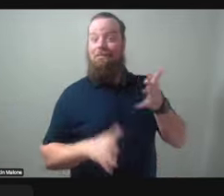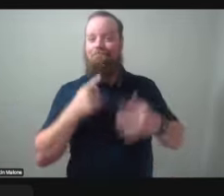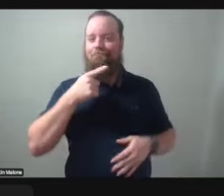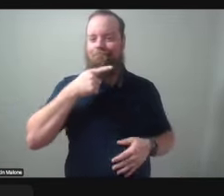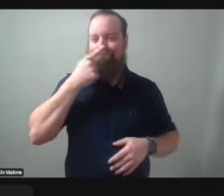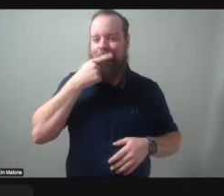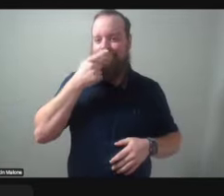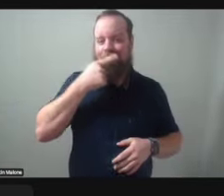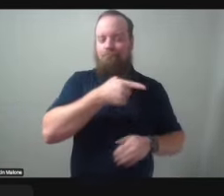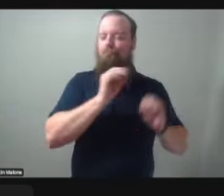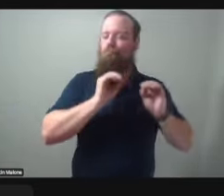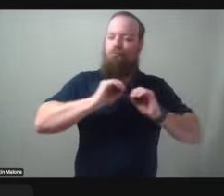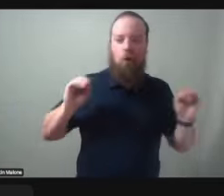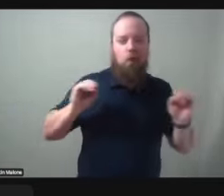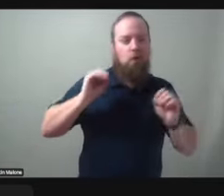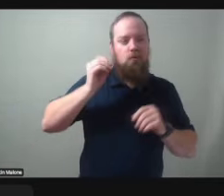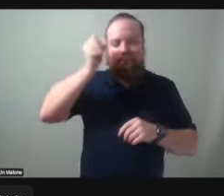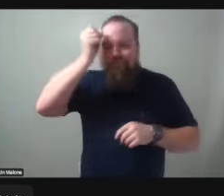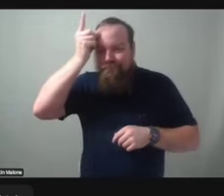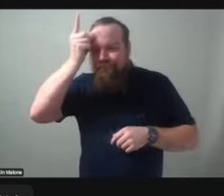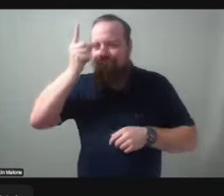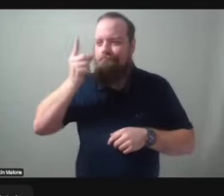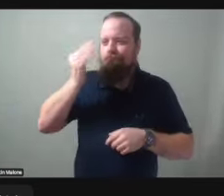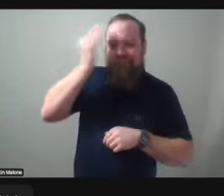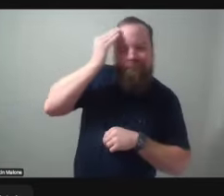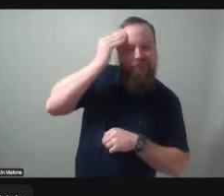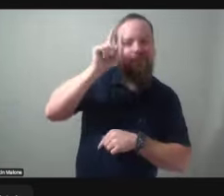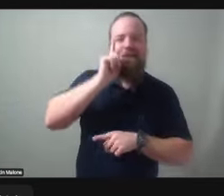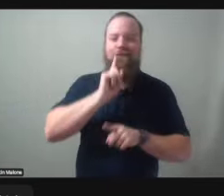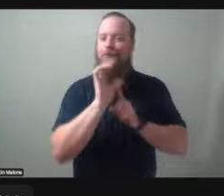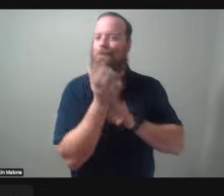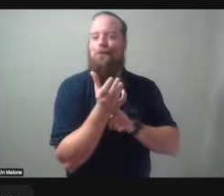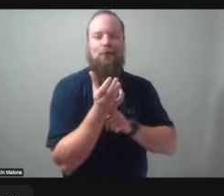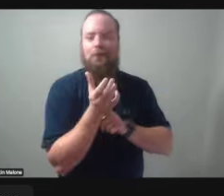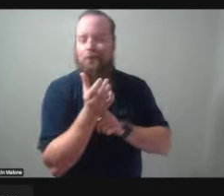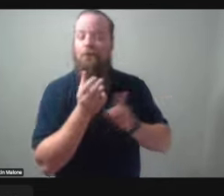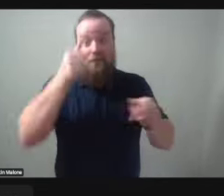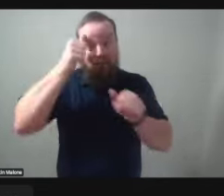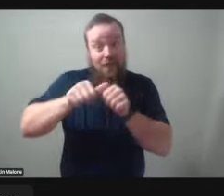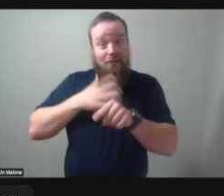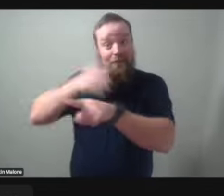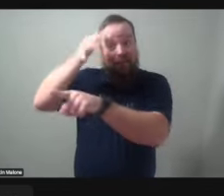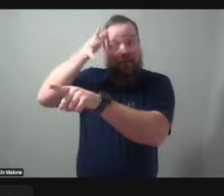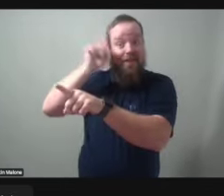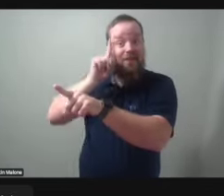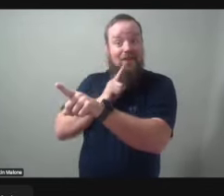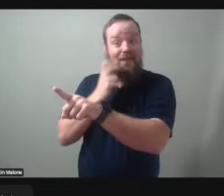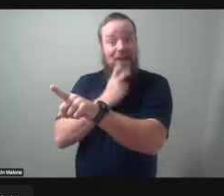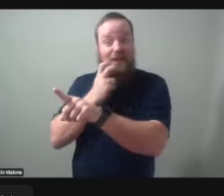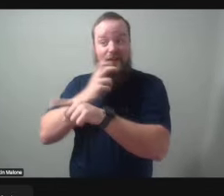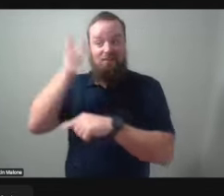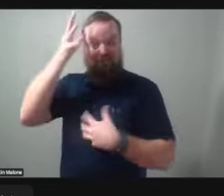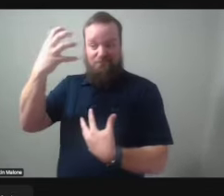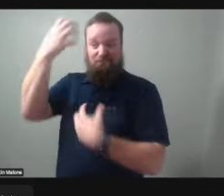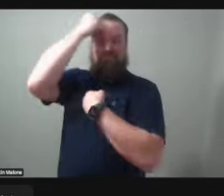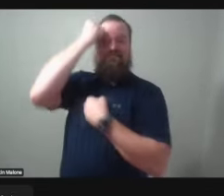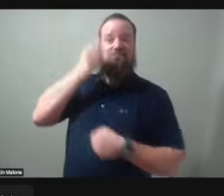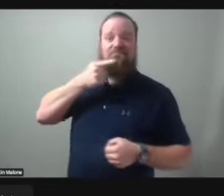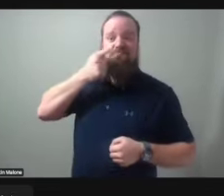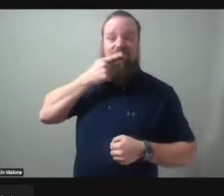language, where speech is impacted by the signing and the signing is impacted by the speech. But I'm so grateful that I was able to have access to